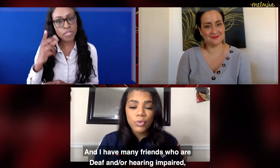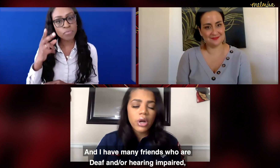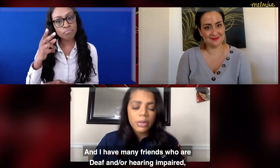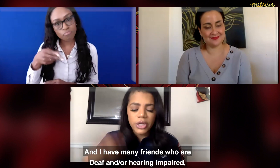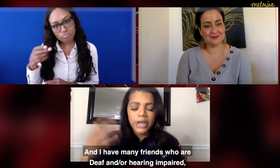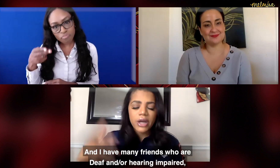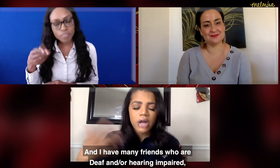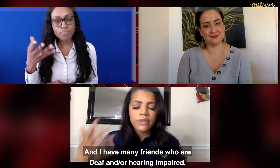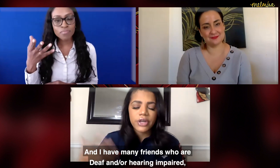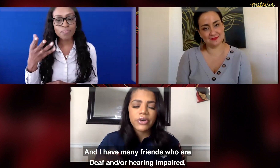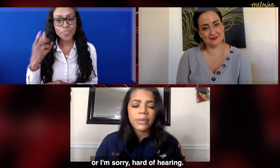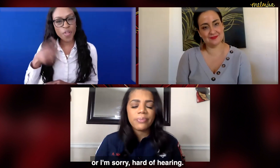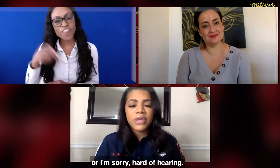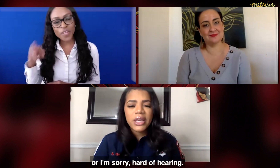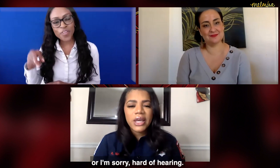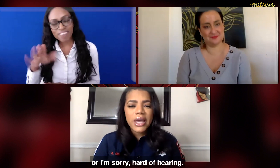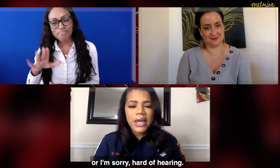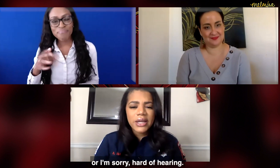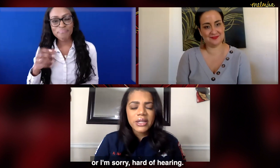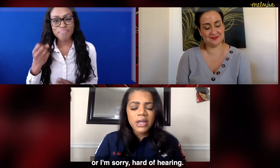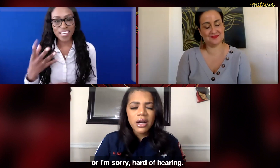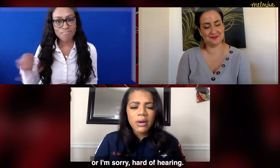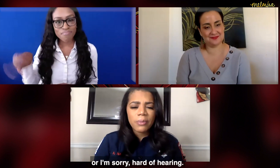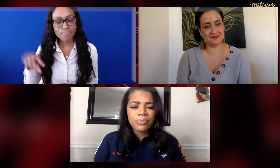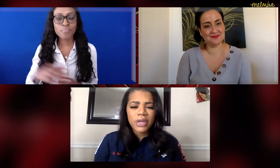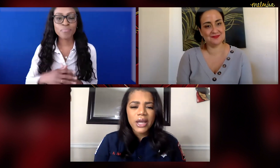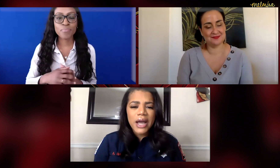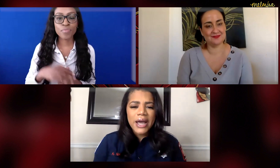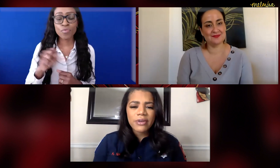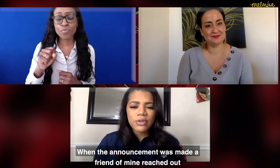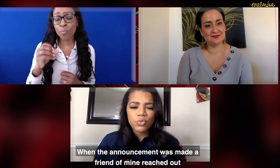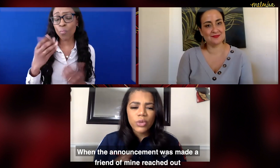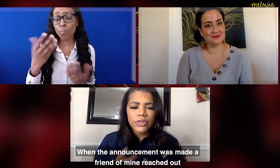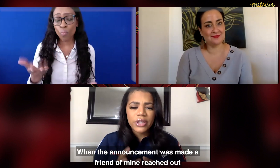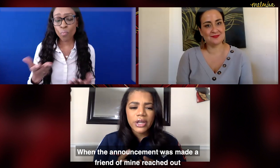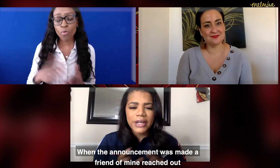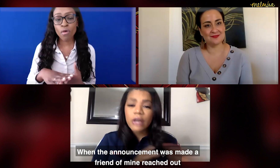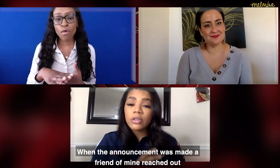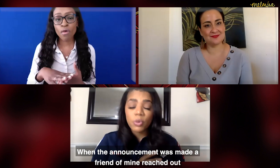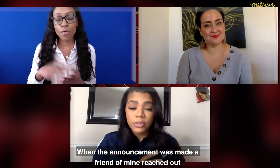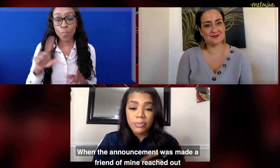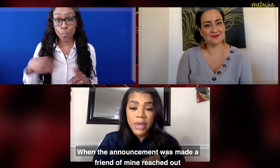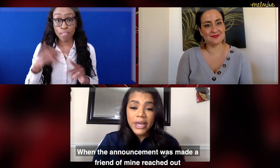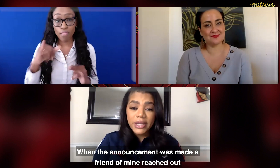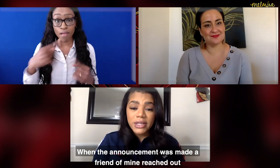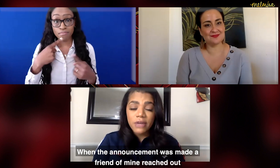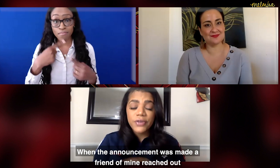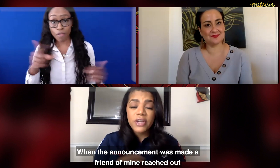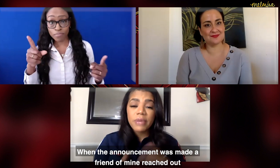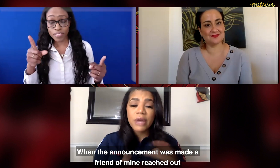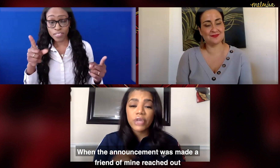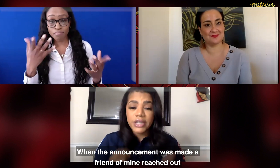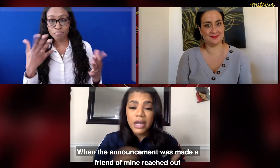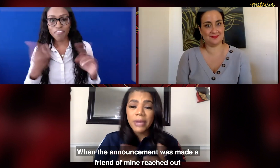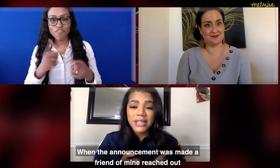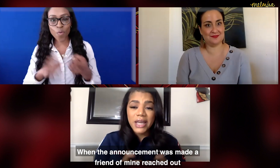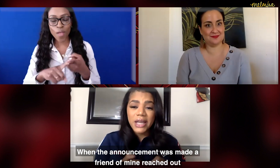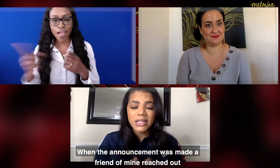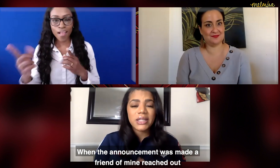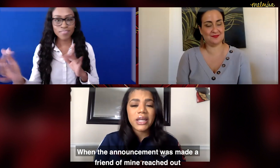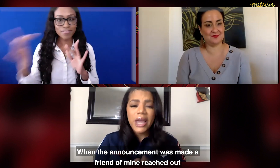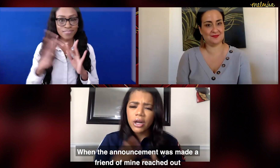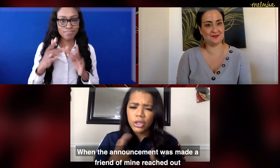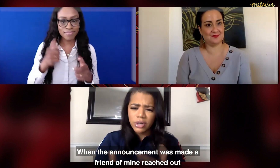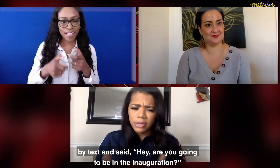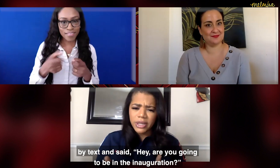impaired, or I'm sorry, hard of hearing. And when the announcement was made, a friend of mine reached out by text